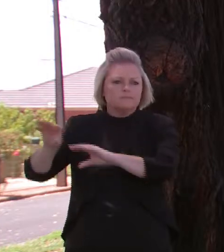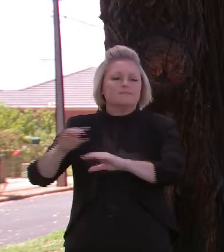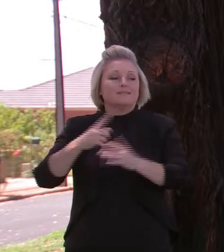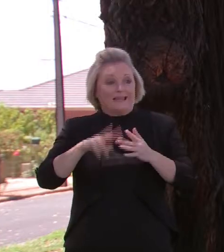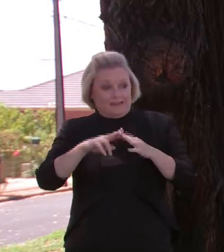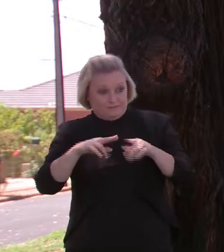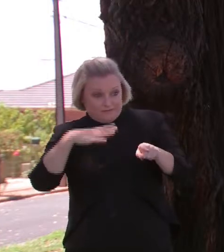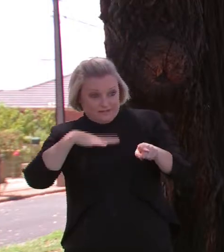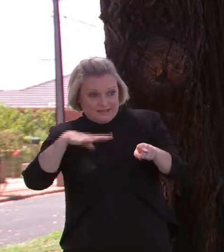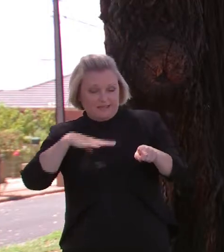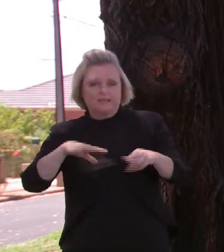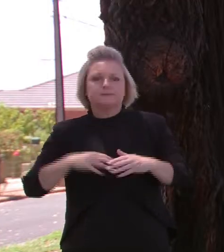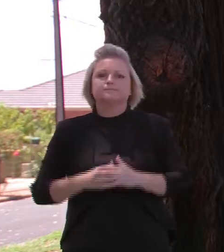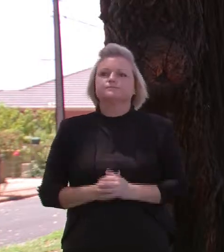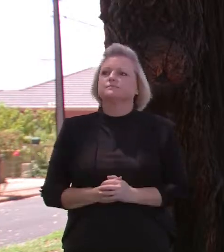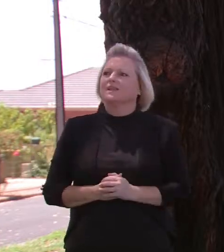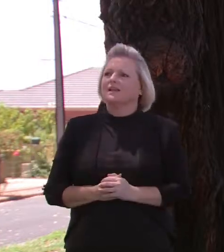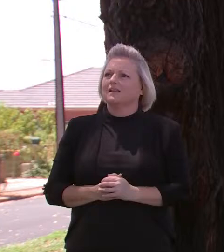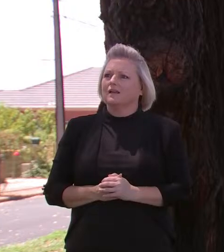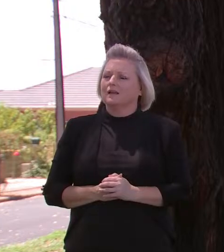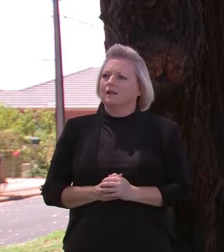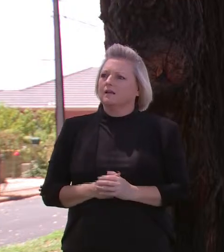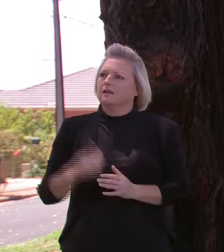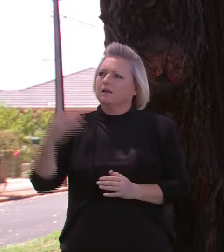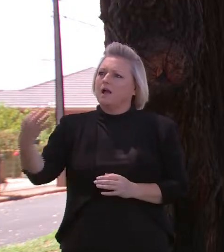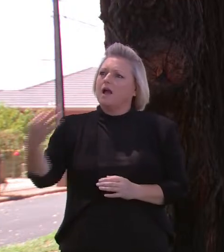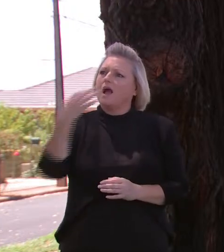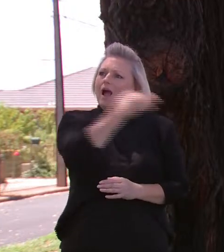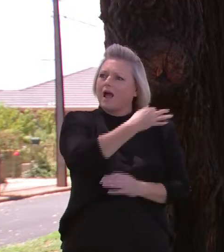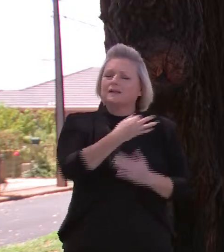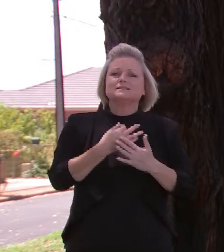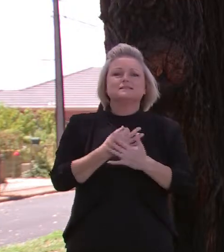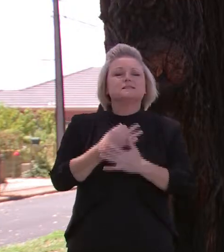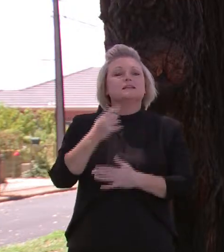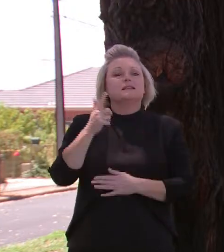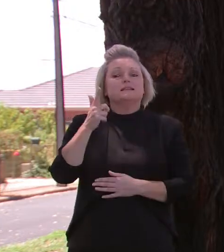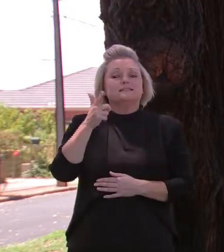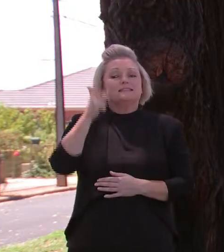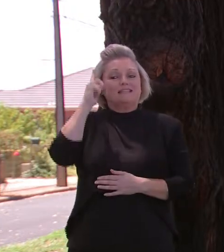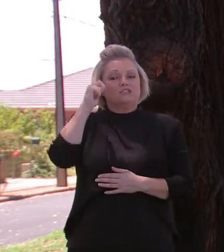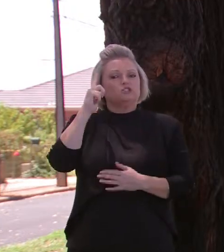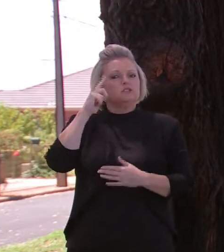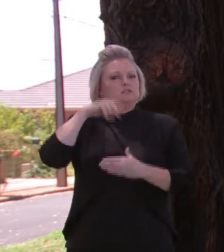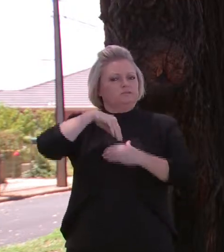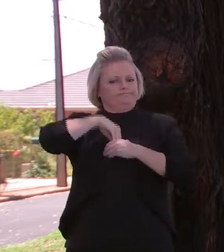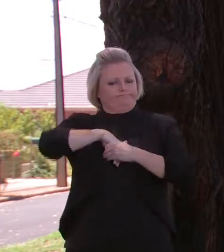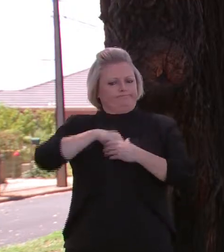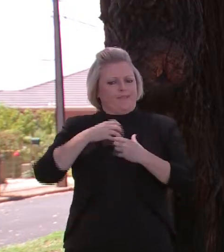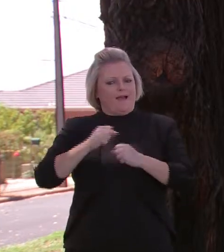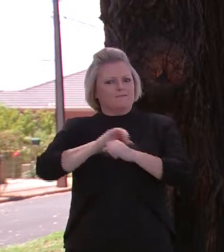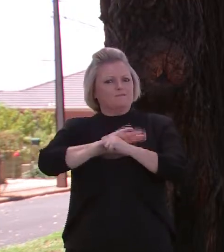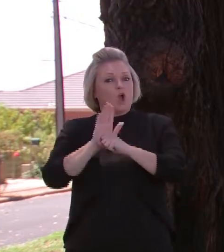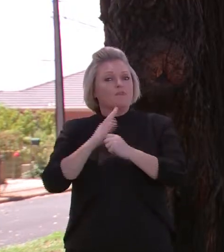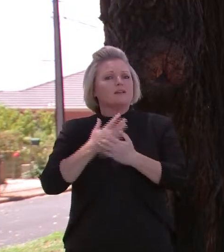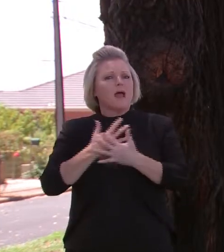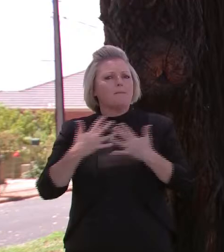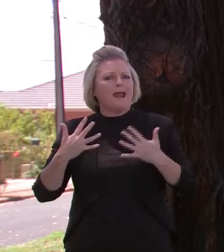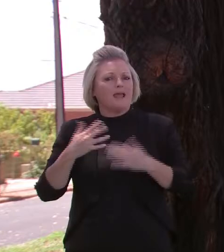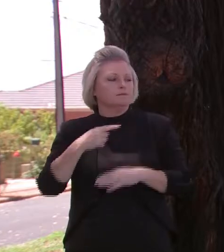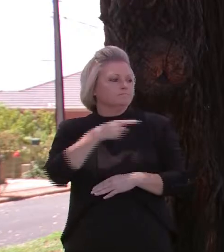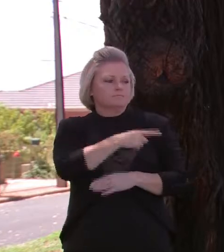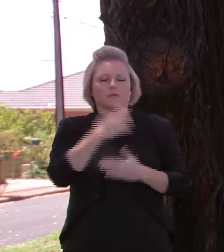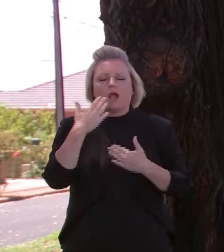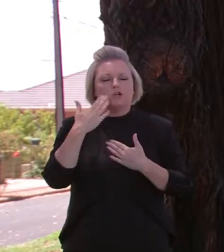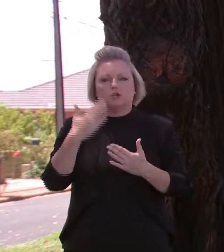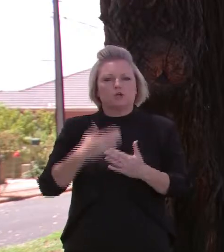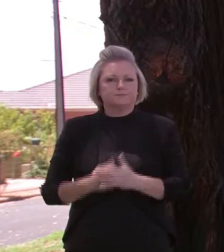of perceived need. Do you know how many teachers got COVID on day one? Are you maintaining I don't have that information. I'm sure we can track it